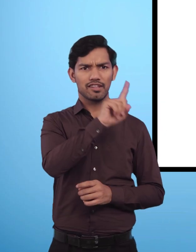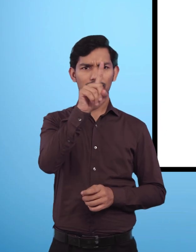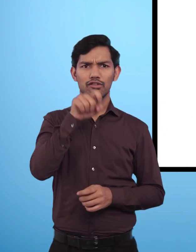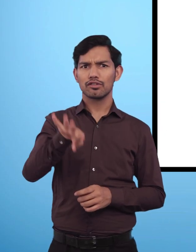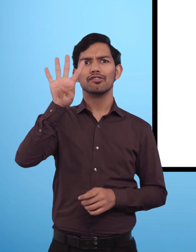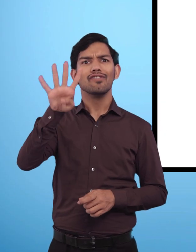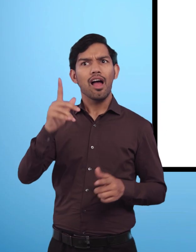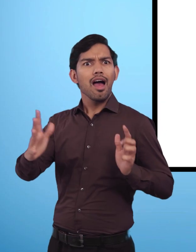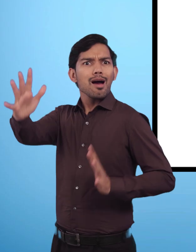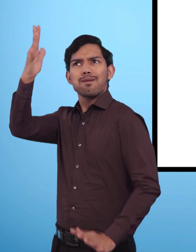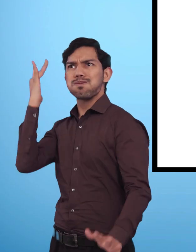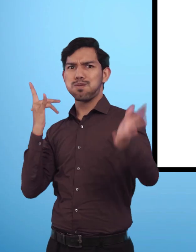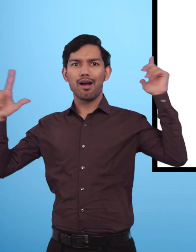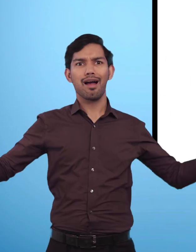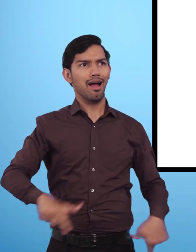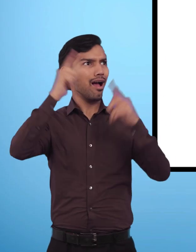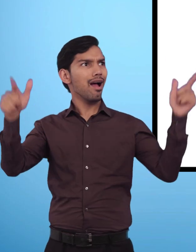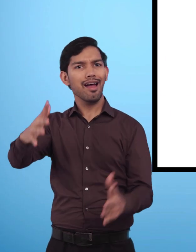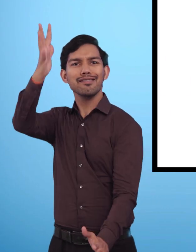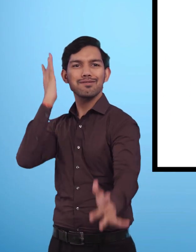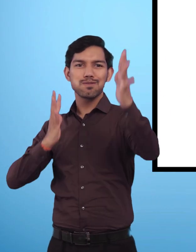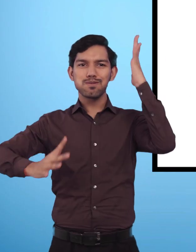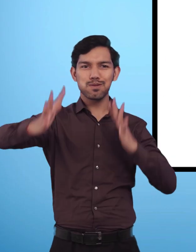Section 11.4 Forests.